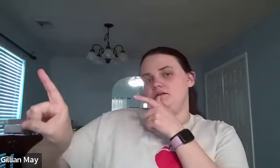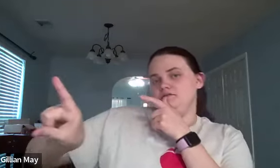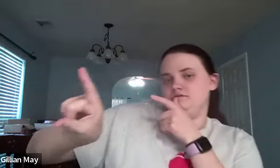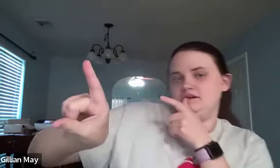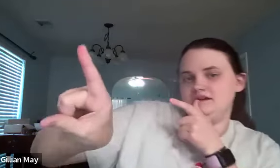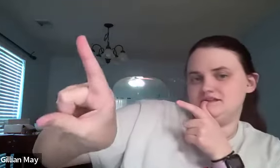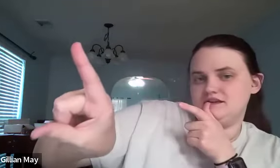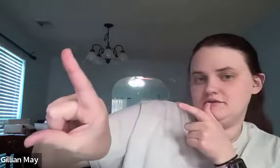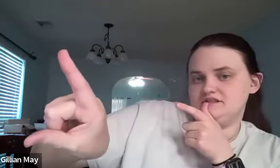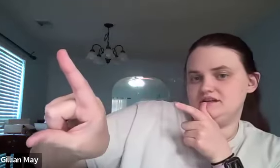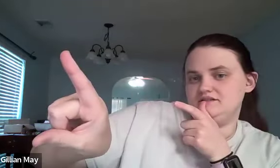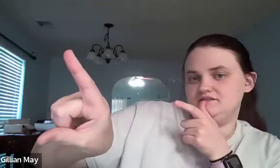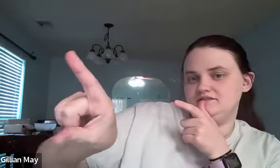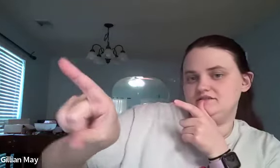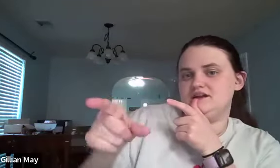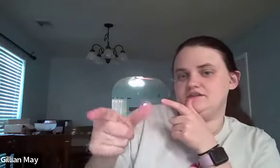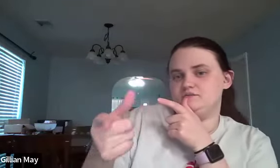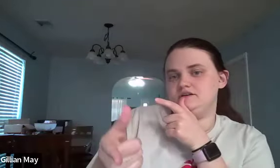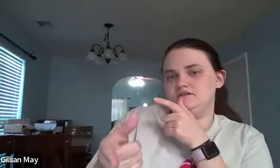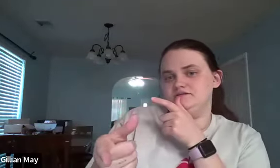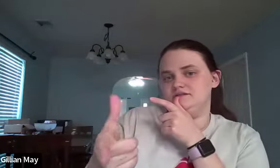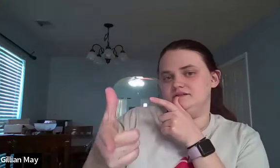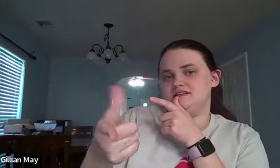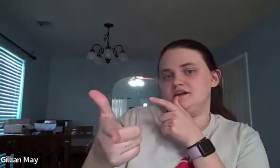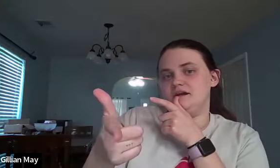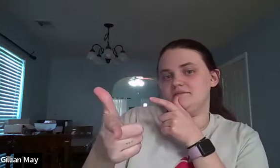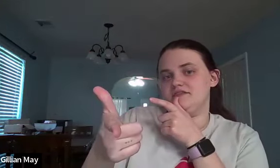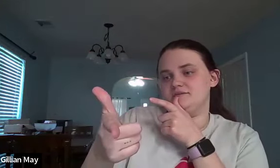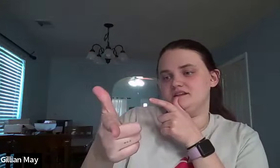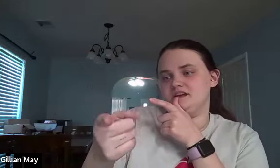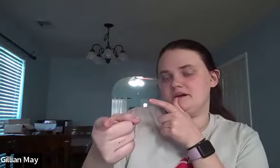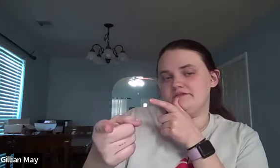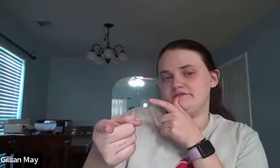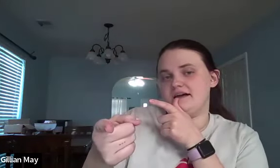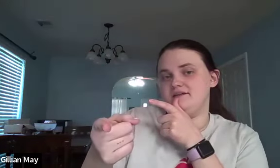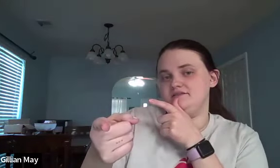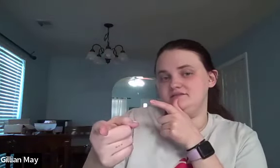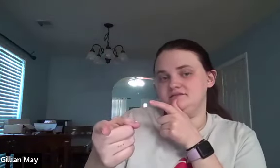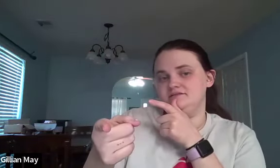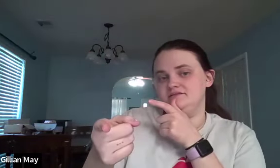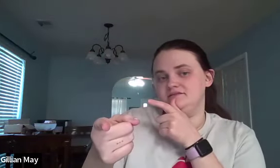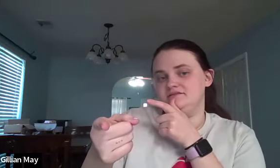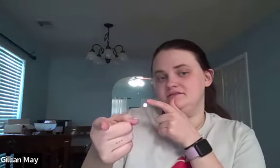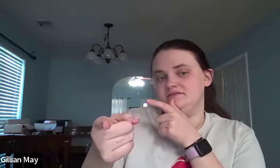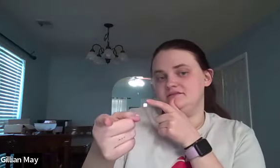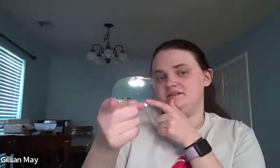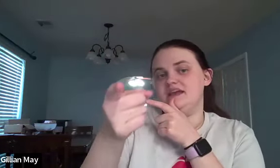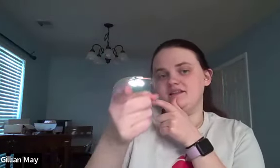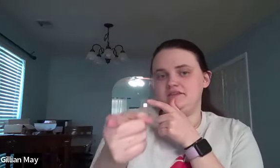L, I guess is how I would say it. I know it's weird. It's like I don't have my thumb sticking up, I have it flat. Yeah, like